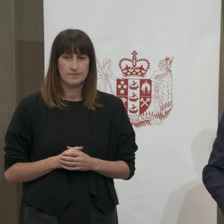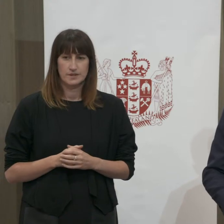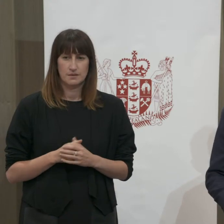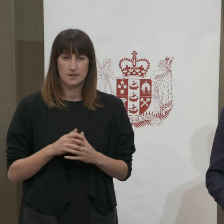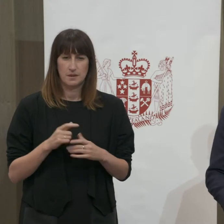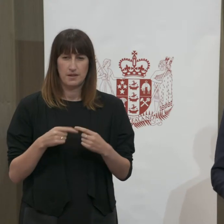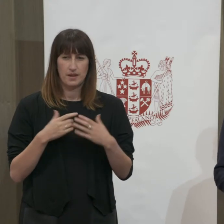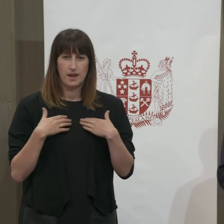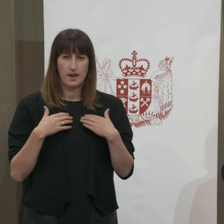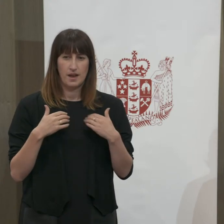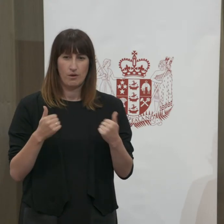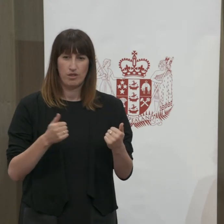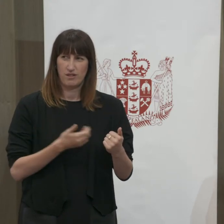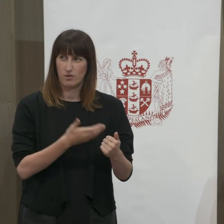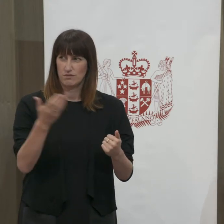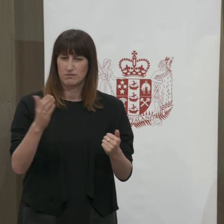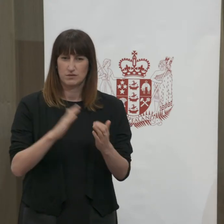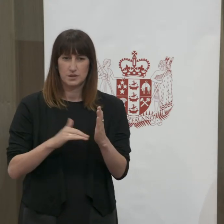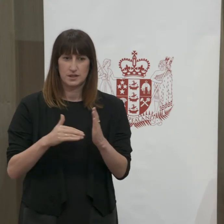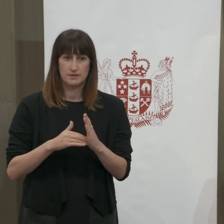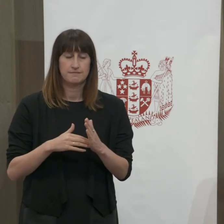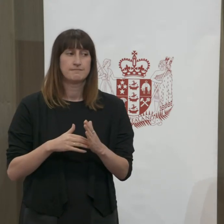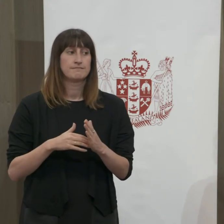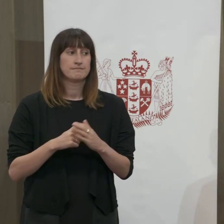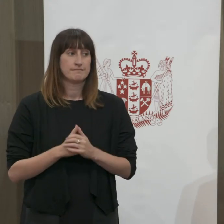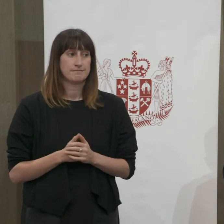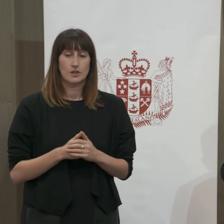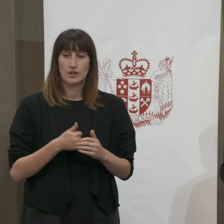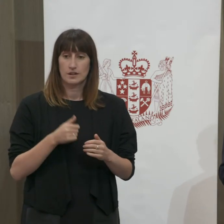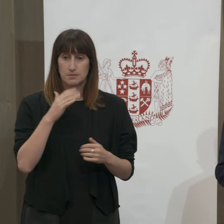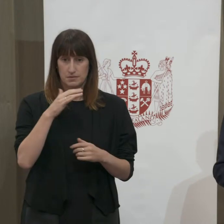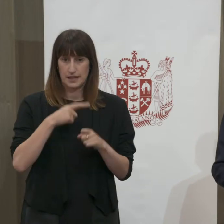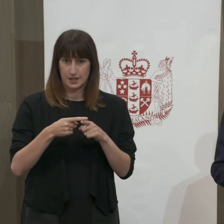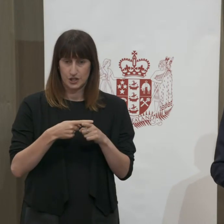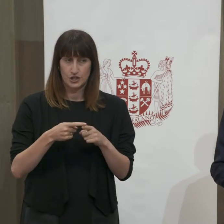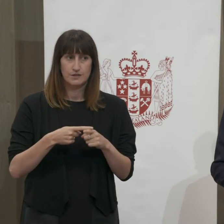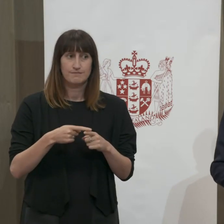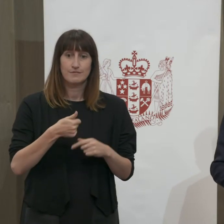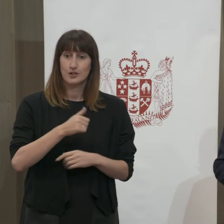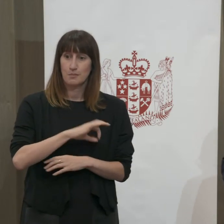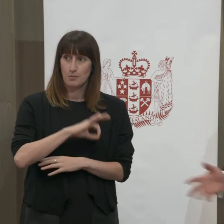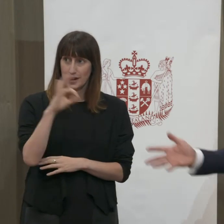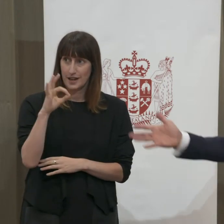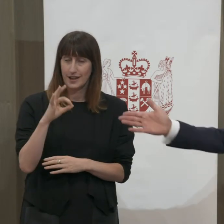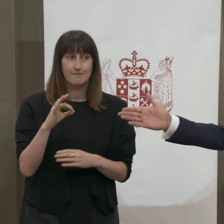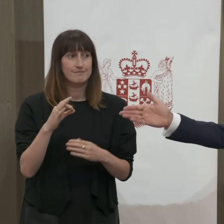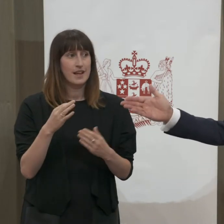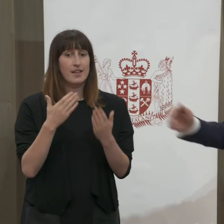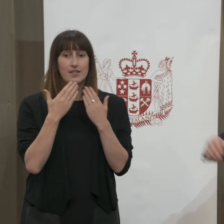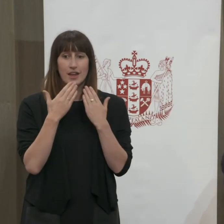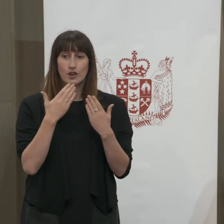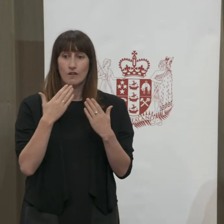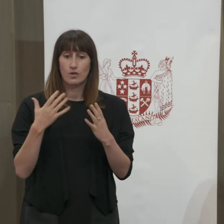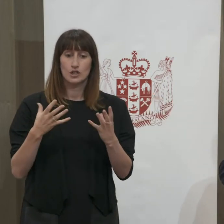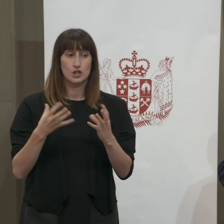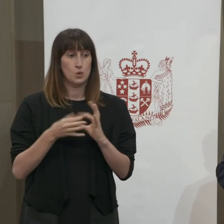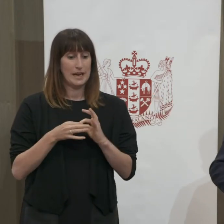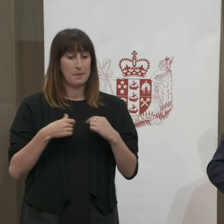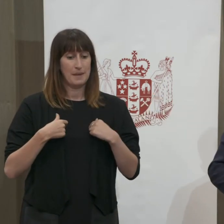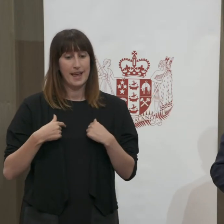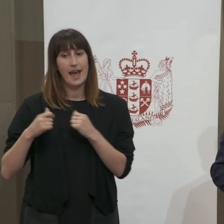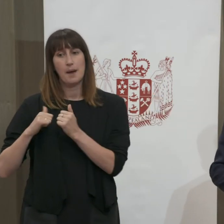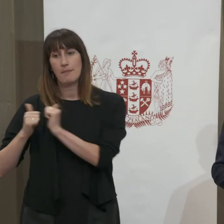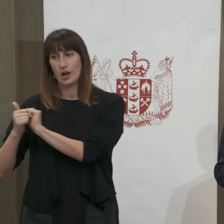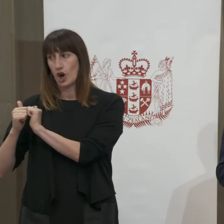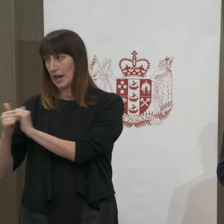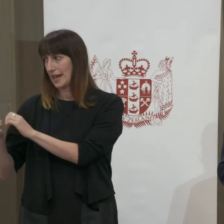katoa. Good morning, everybody, and welcome, and thank you very much for joining me and my colleagues, Aisha, Pēni and